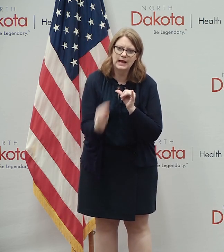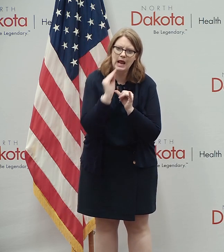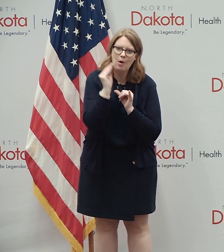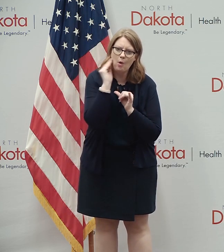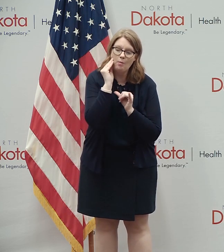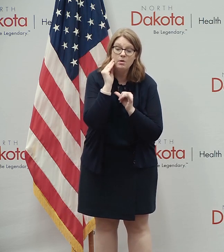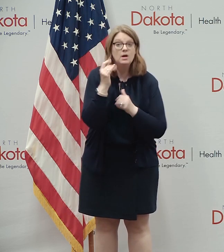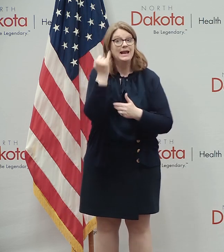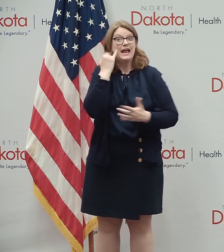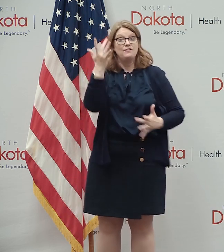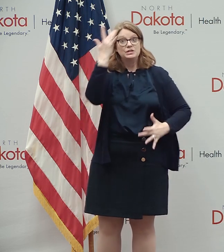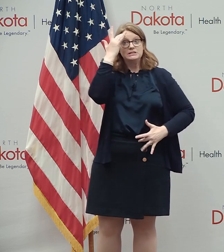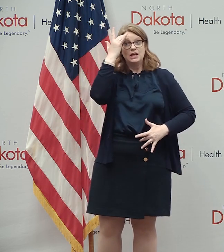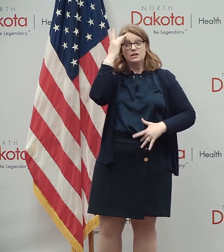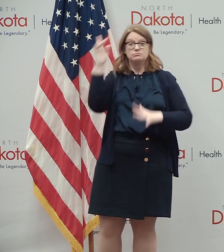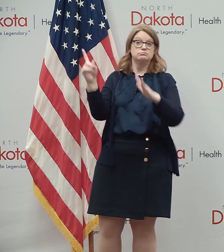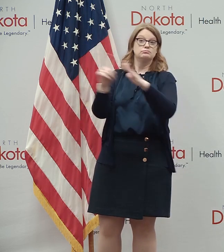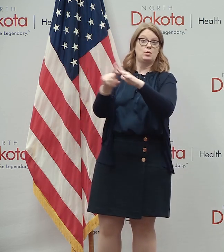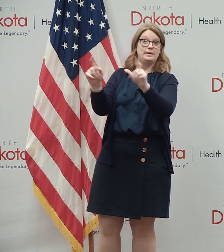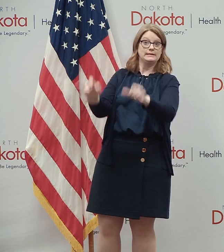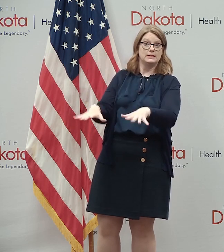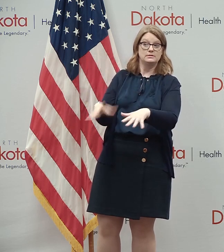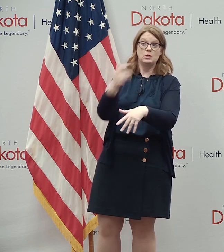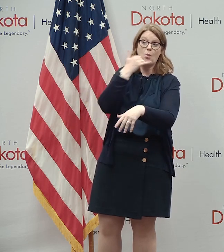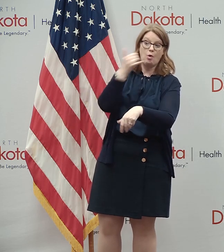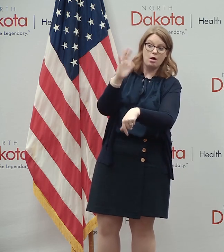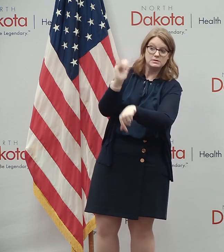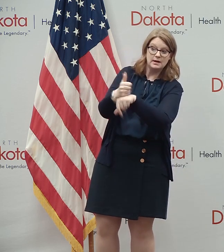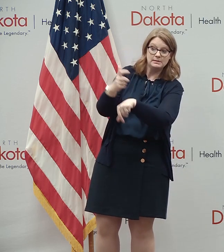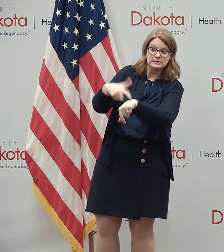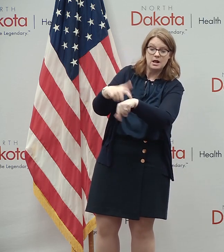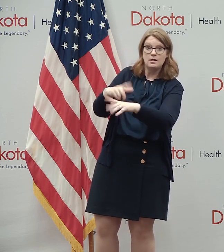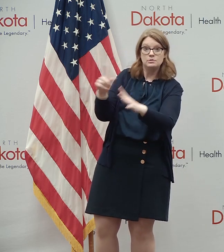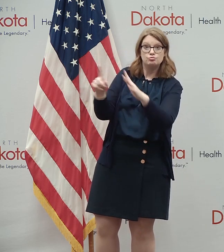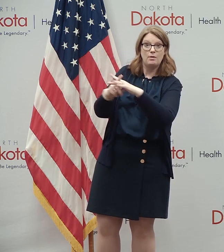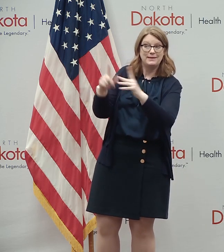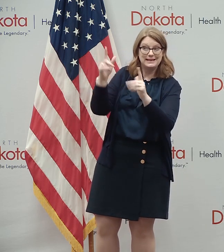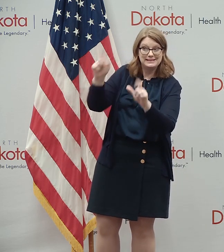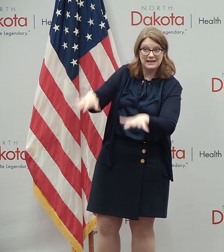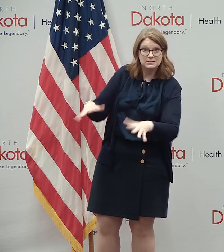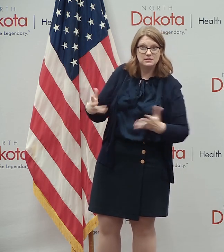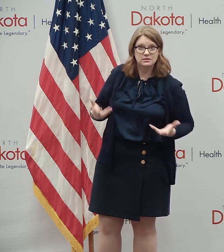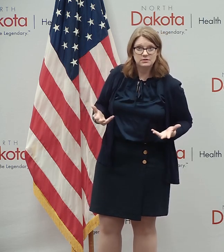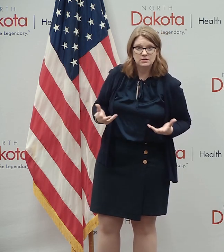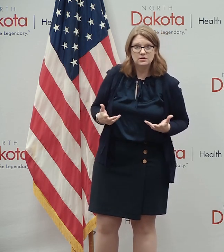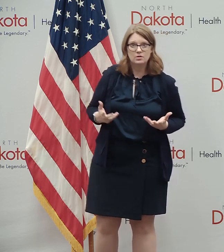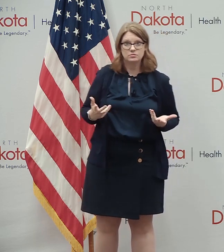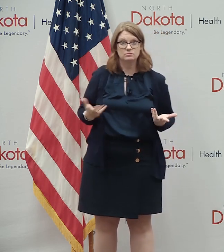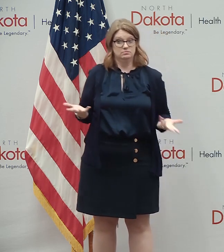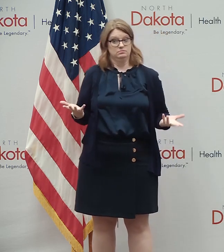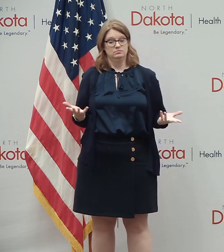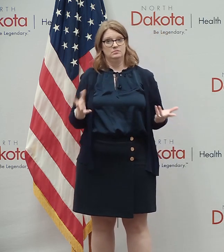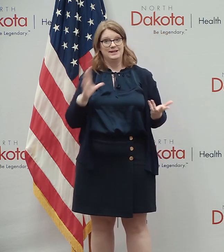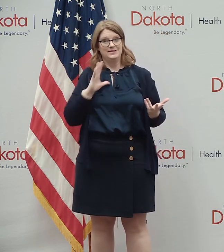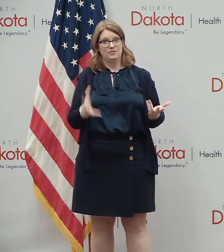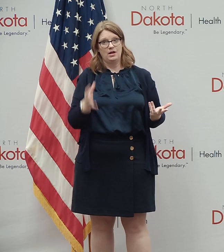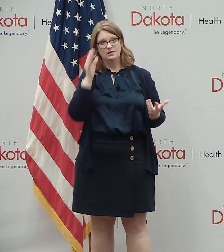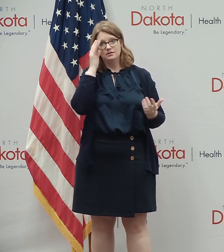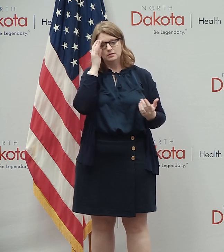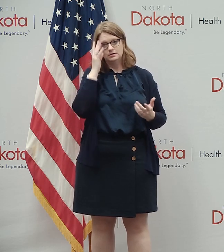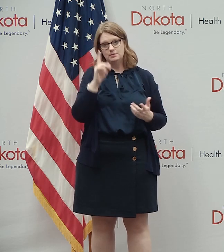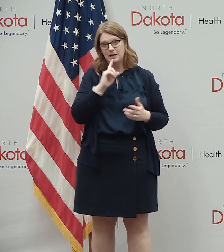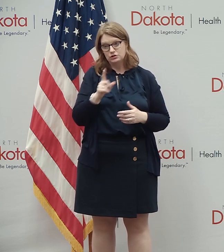you're sick, go get tested. But please wait until you're in a better shape, or again, get tested to make sure that